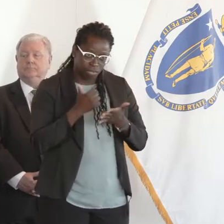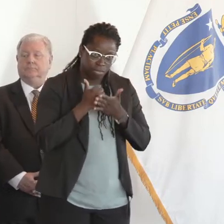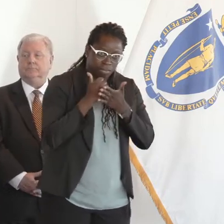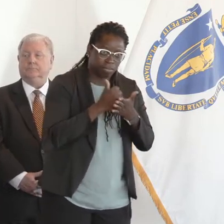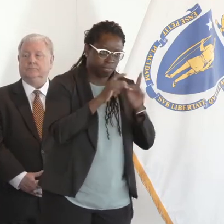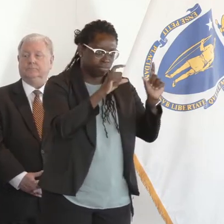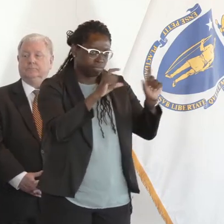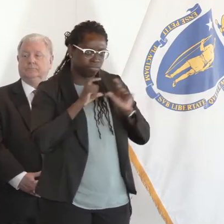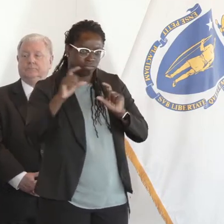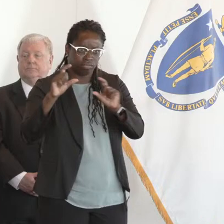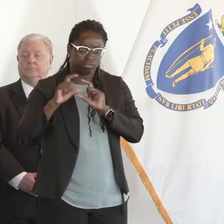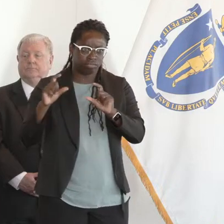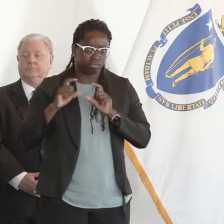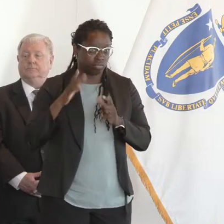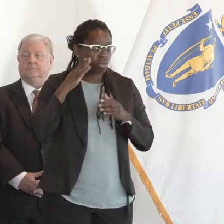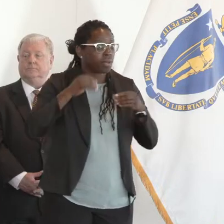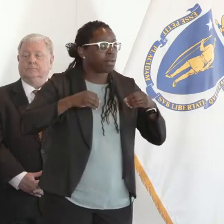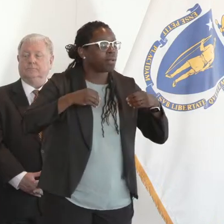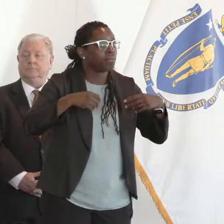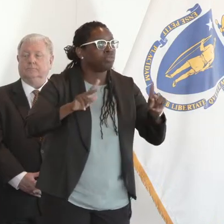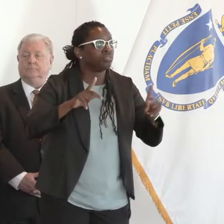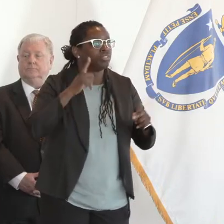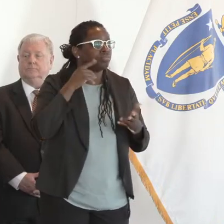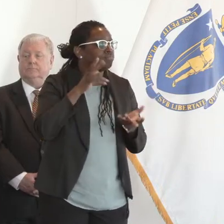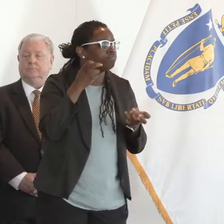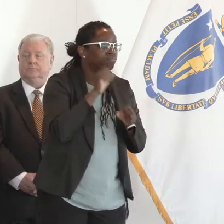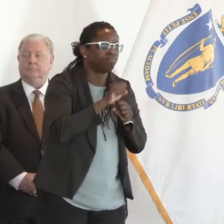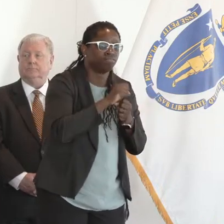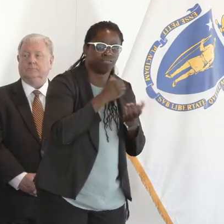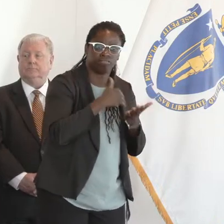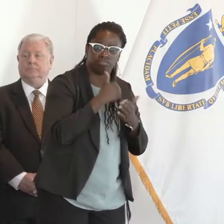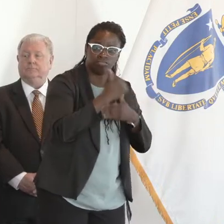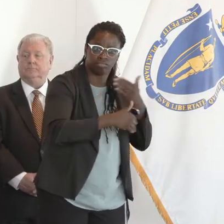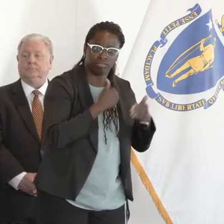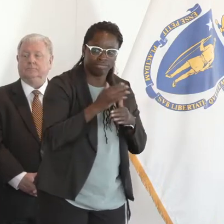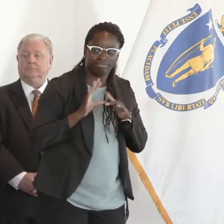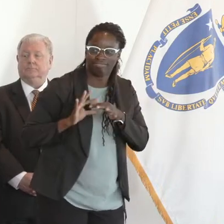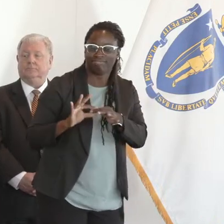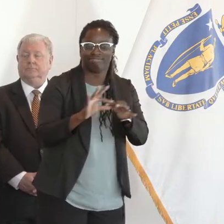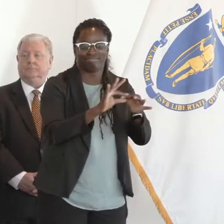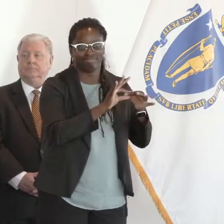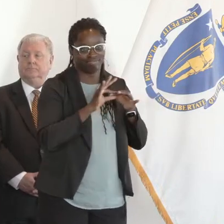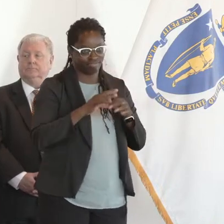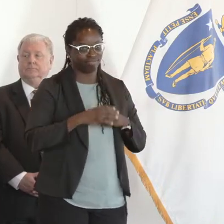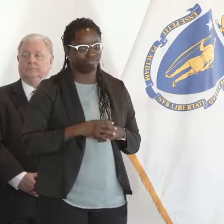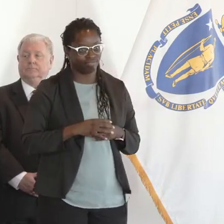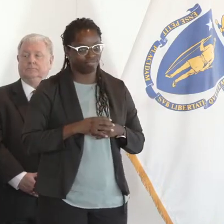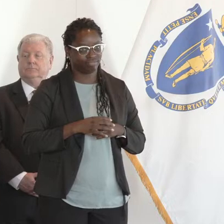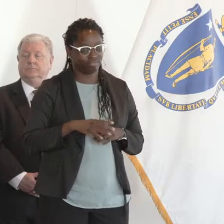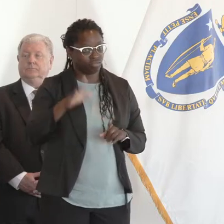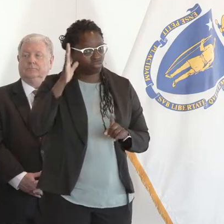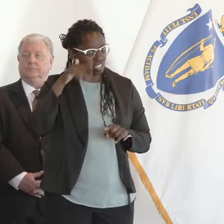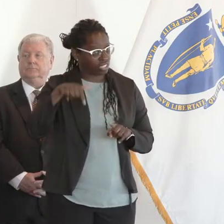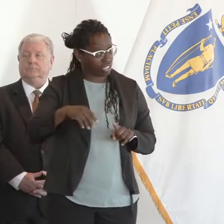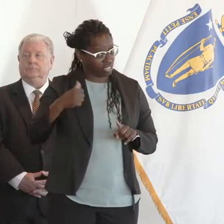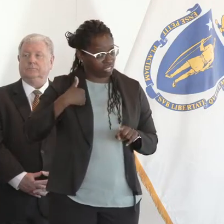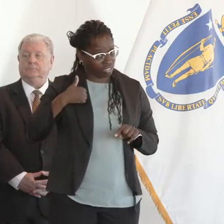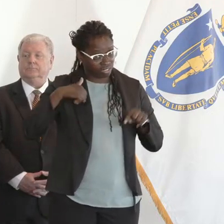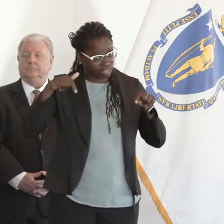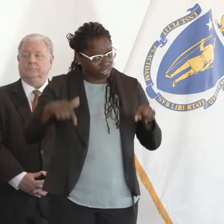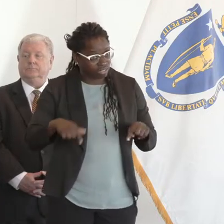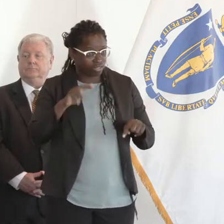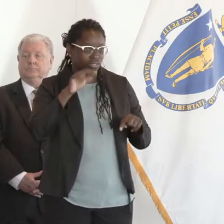and that's why we want to continue to work with our colleagues across the region and in Canada, because it's broad